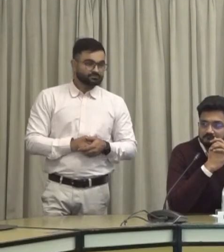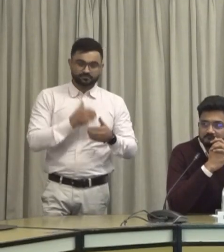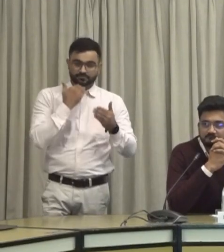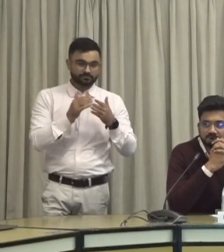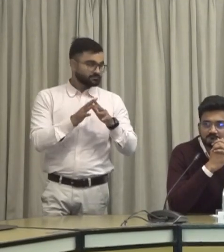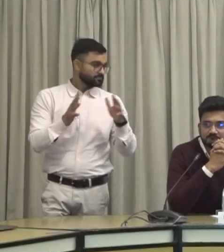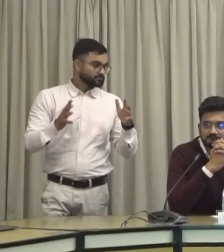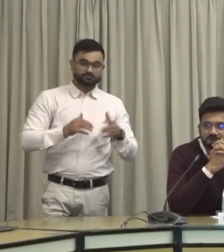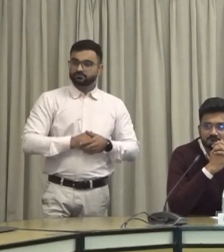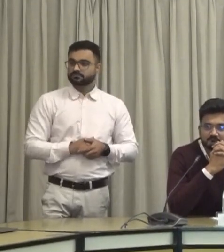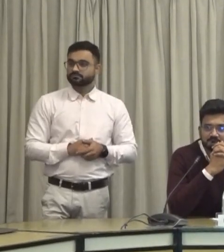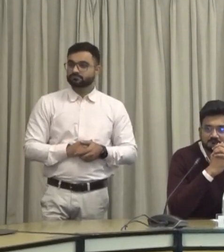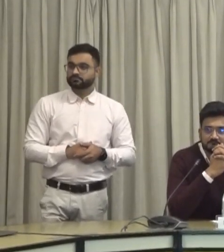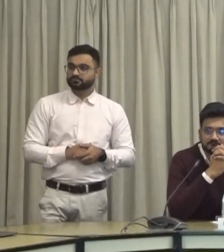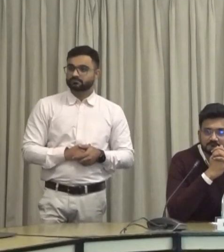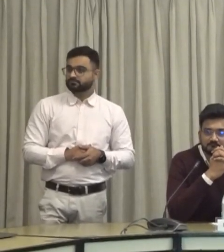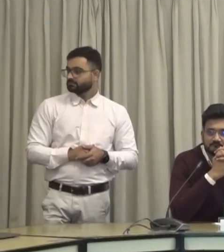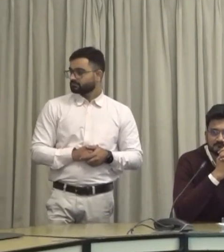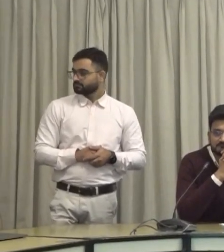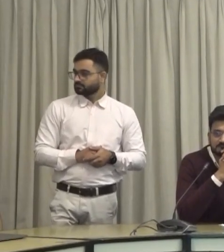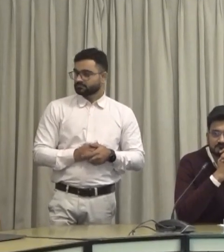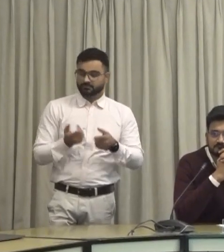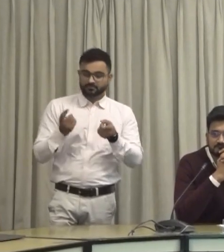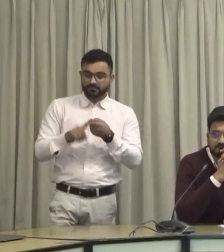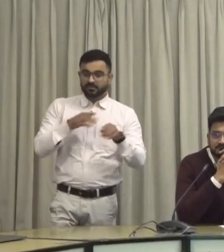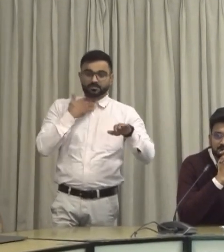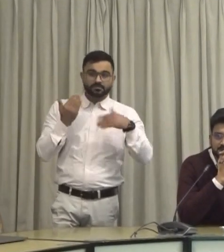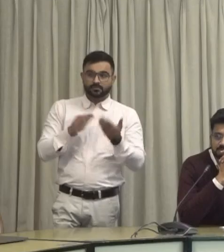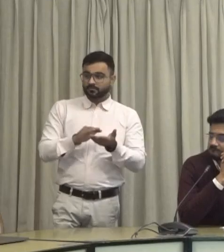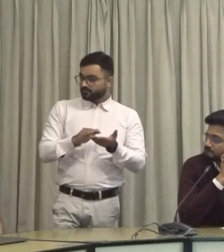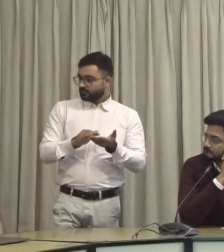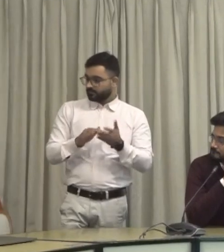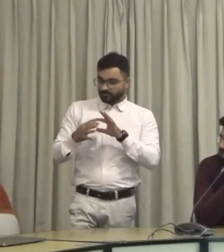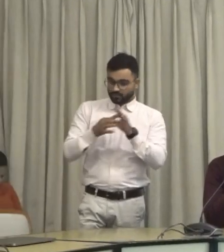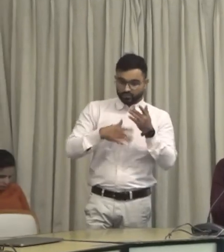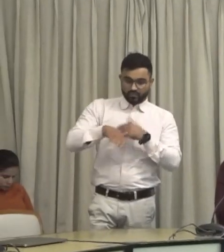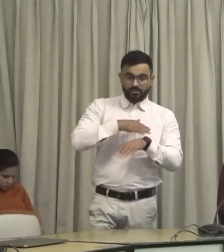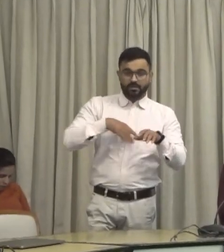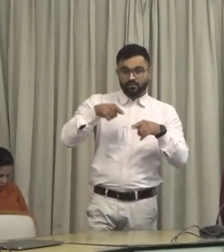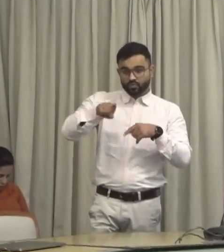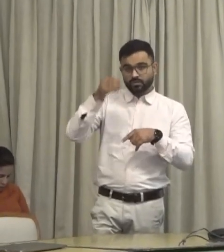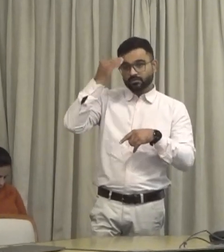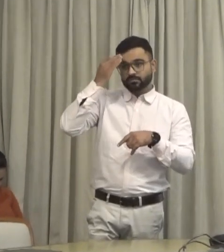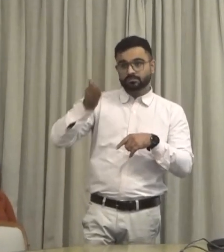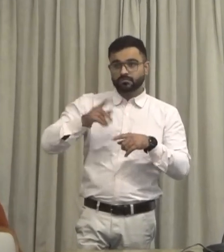Very much. Sometimes in the case of women in death, related to the patient themselves,